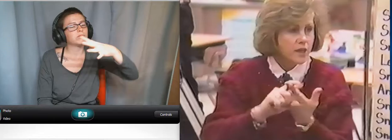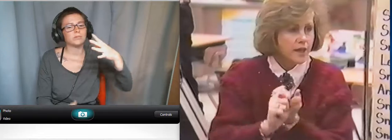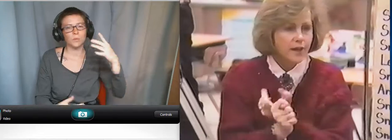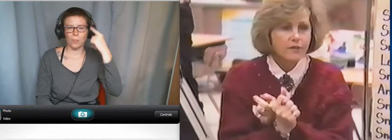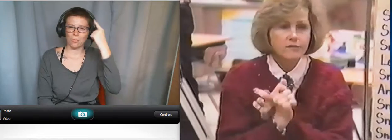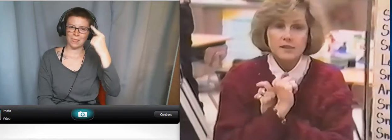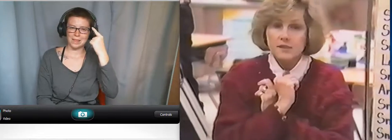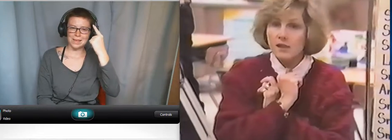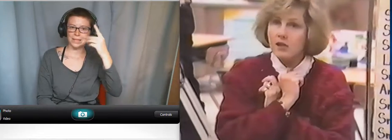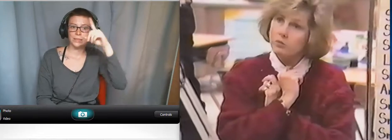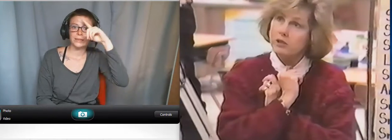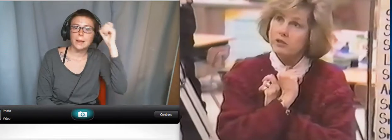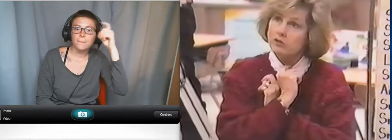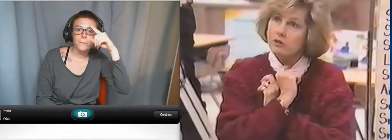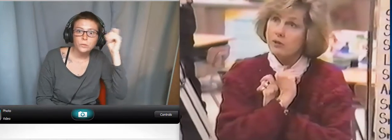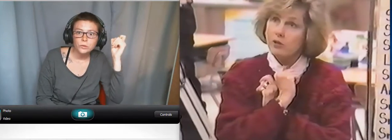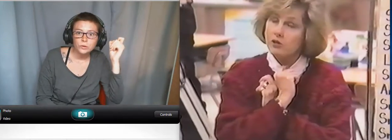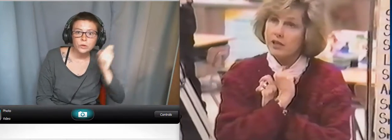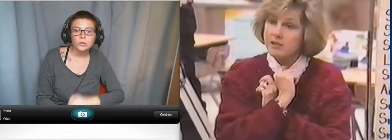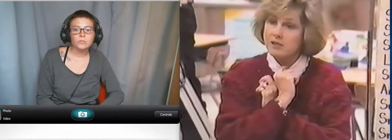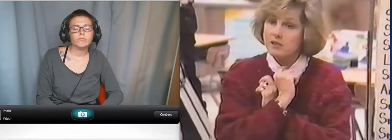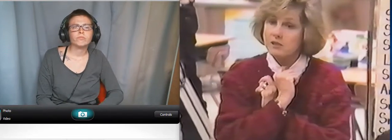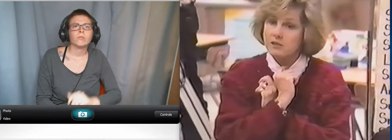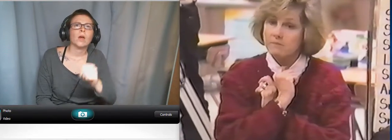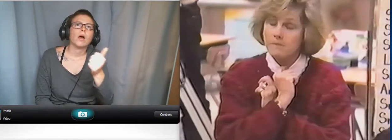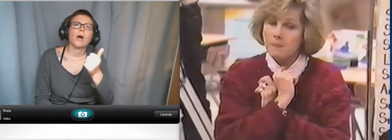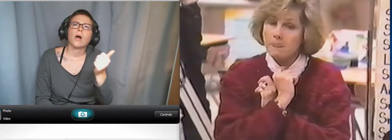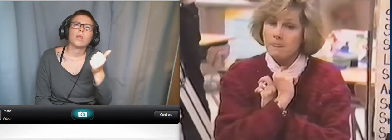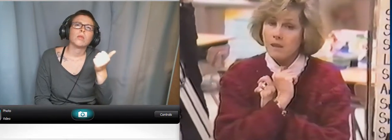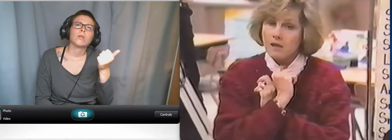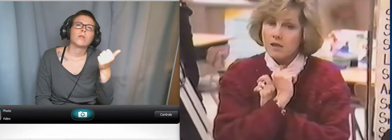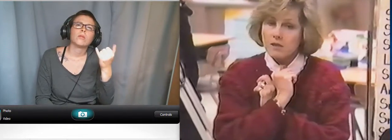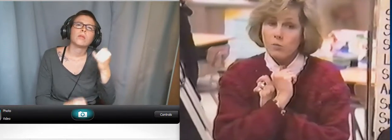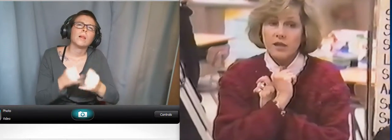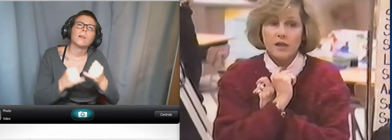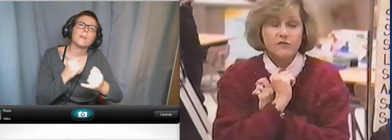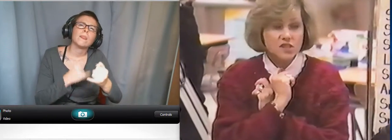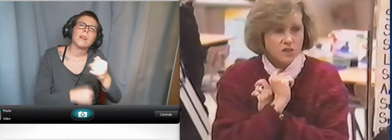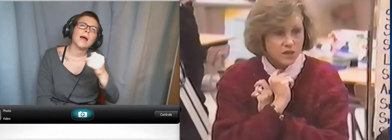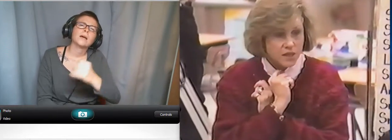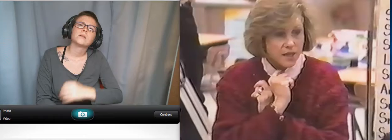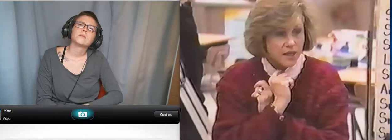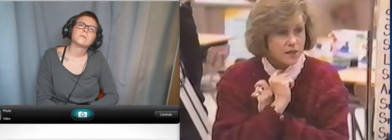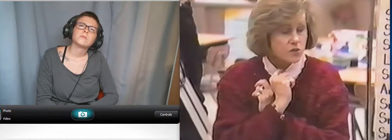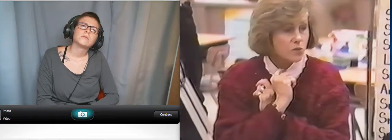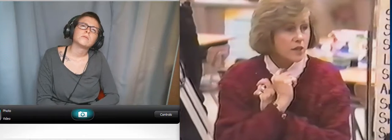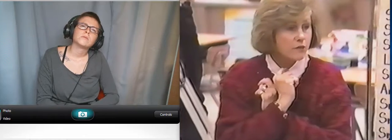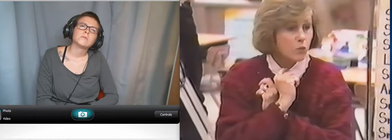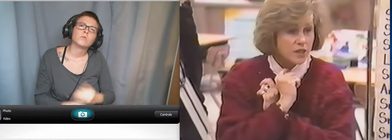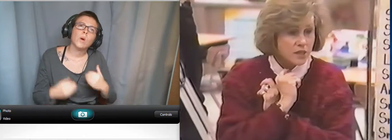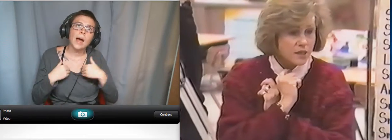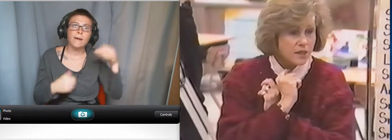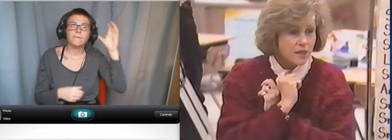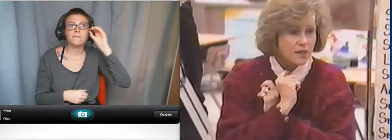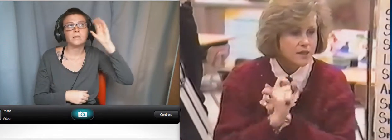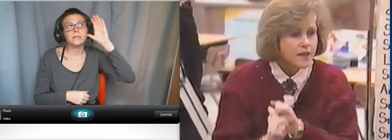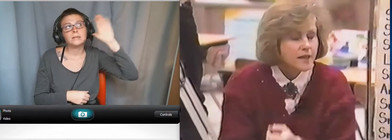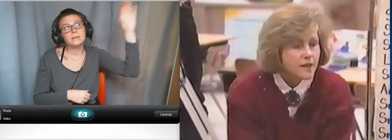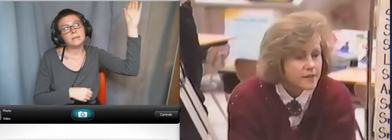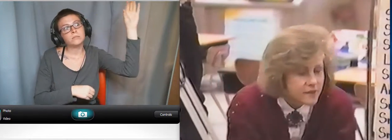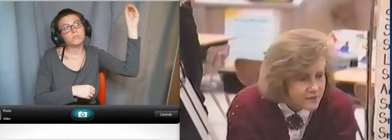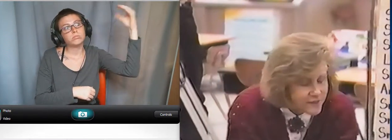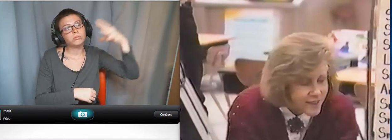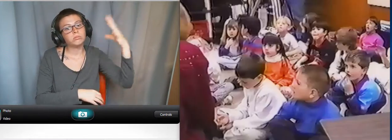And when we have, let's see, how can we describe our last season? We have sunny days, we have windy